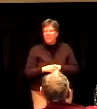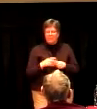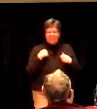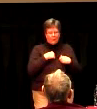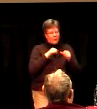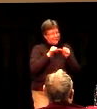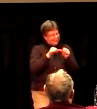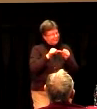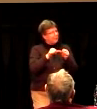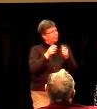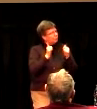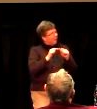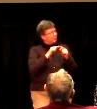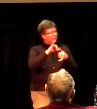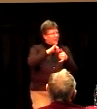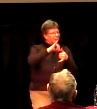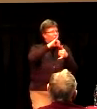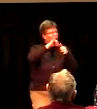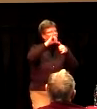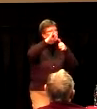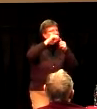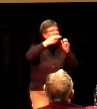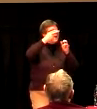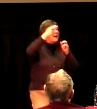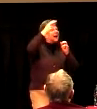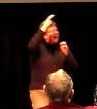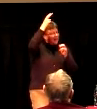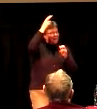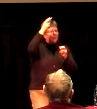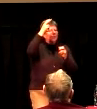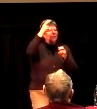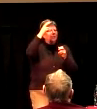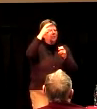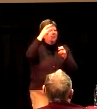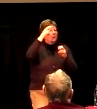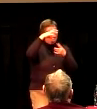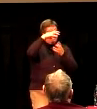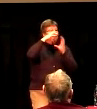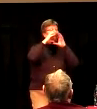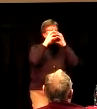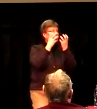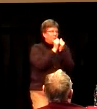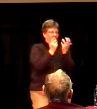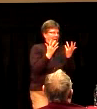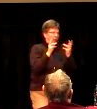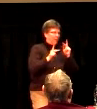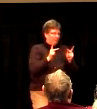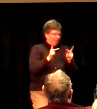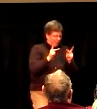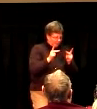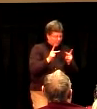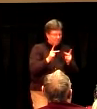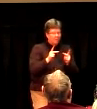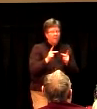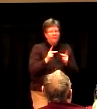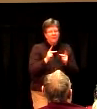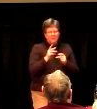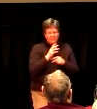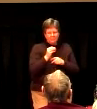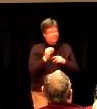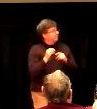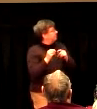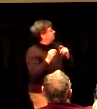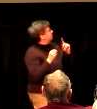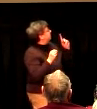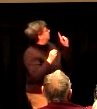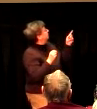We continued trying to measure higher and higher in unmanned balloons as well. And Richard Asman, who